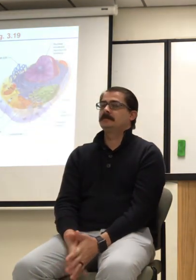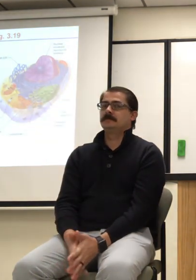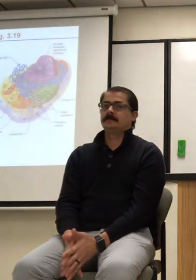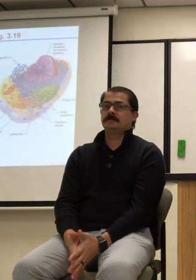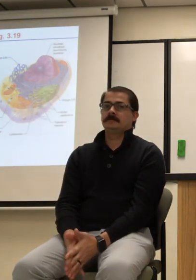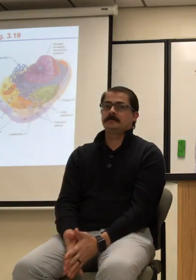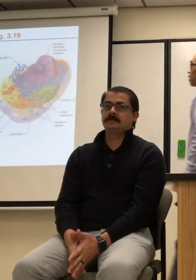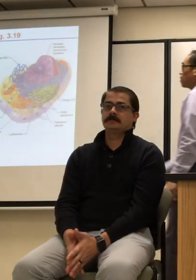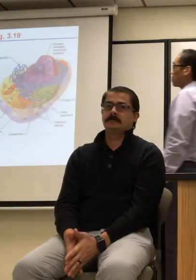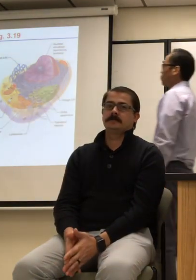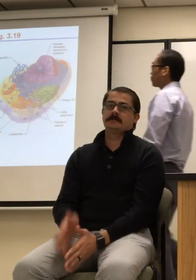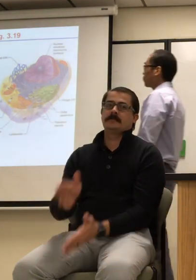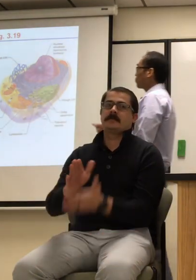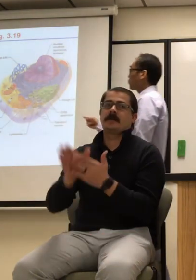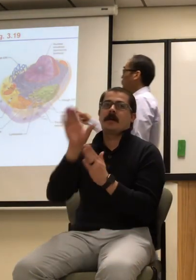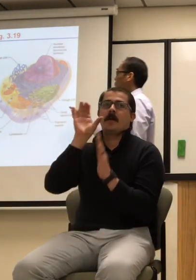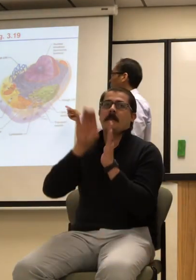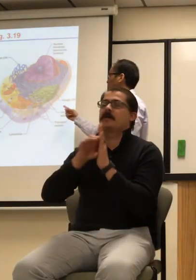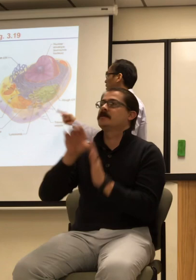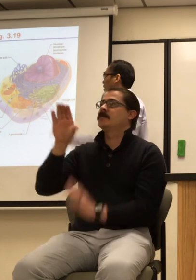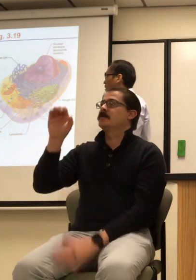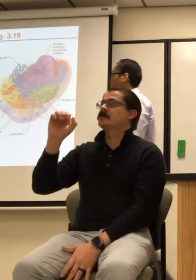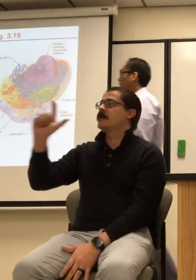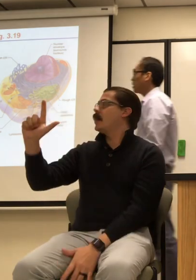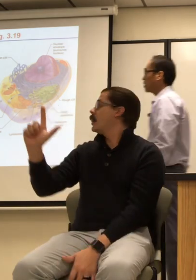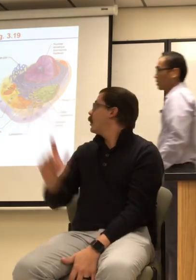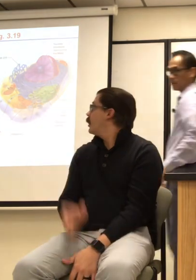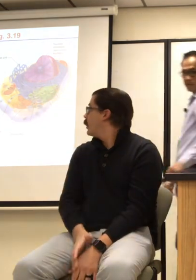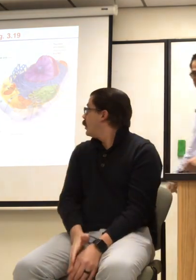There's a nice picture of a cell. Okay.